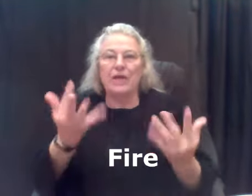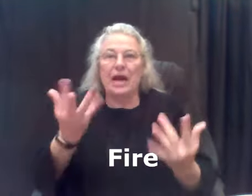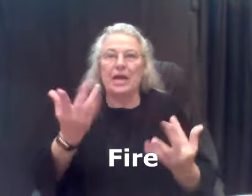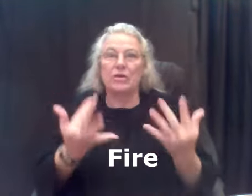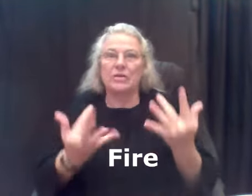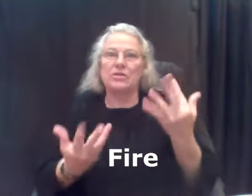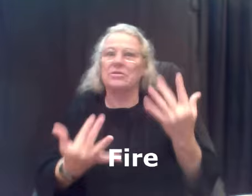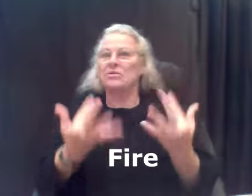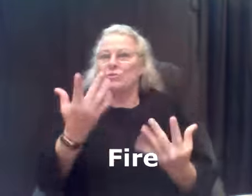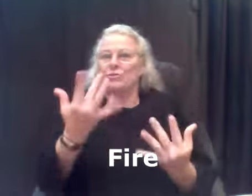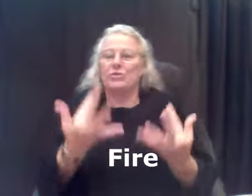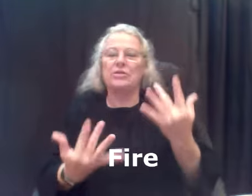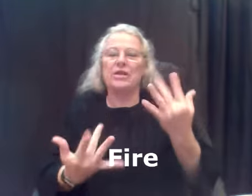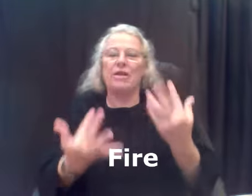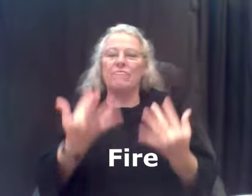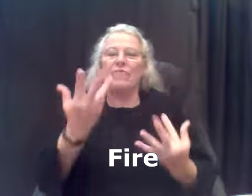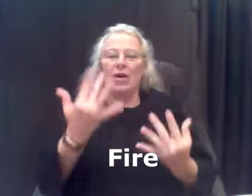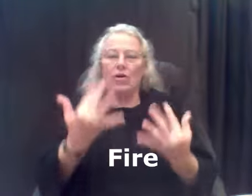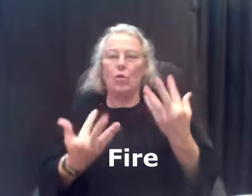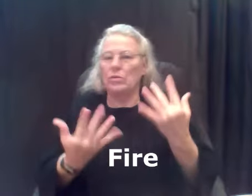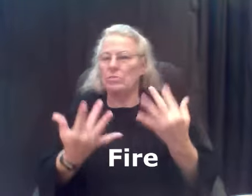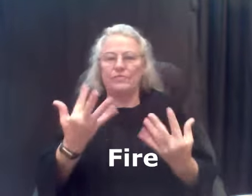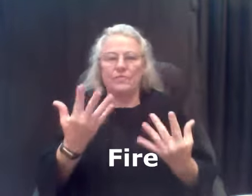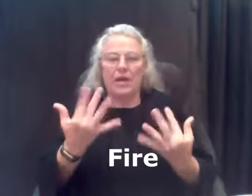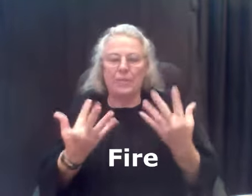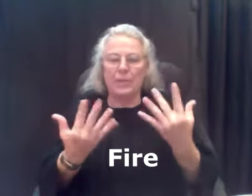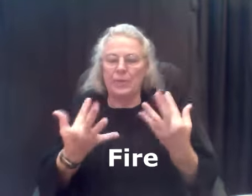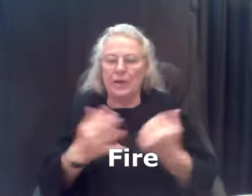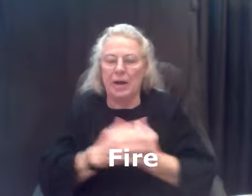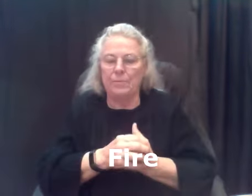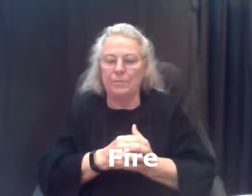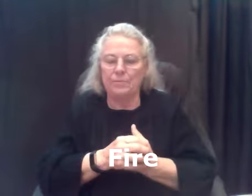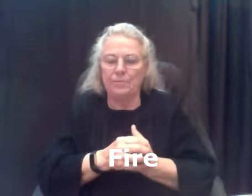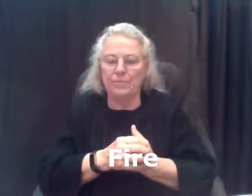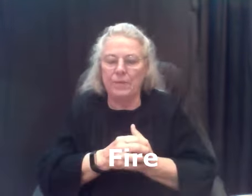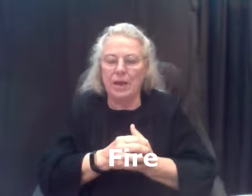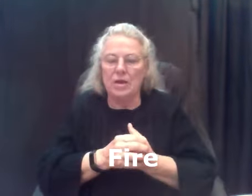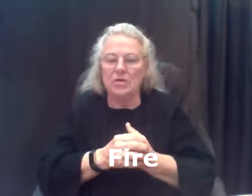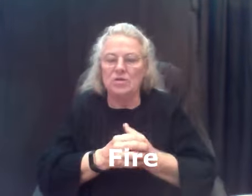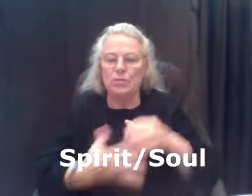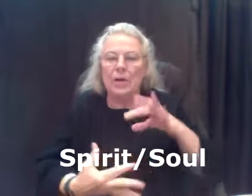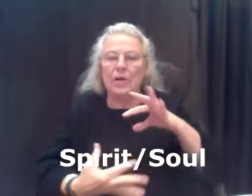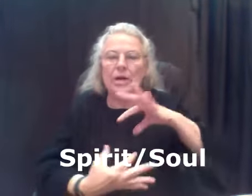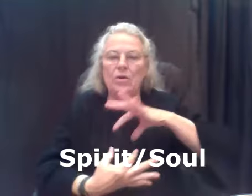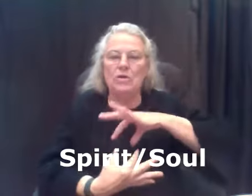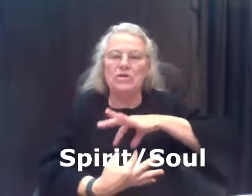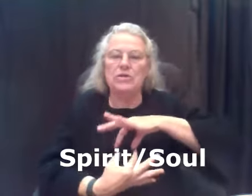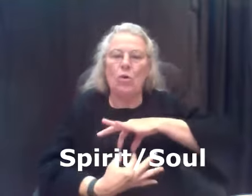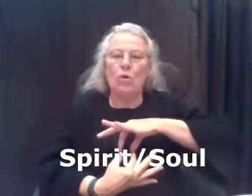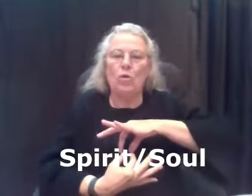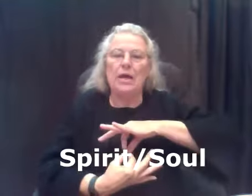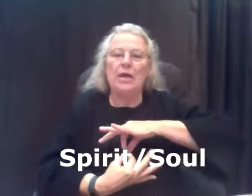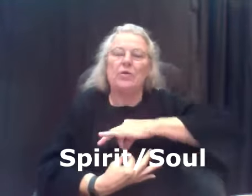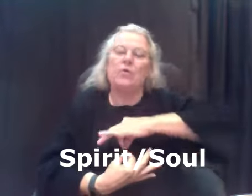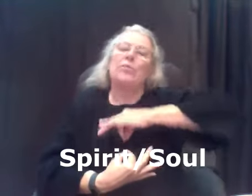fire is just, ooh, you see that fire going up and up and up. Spirit or soul, you're